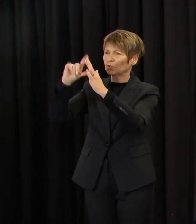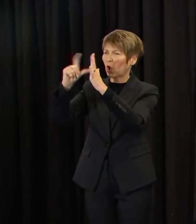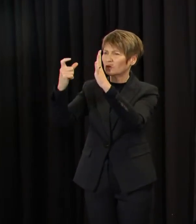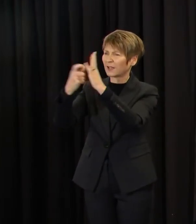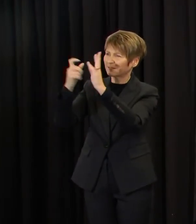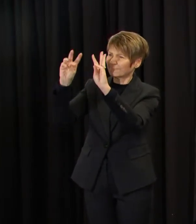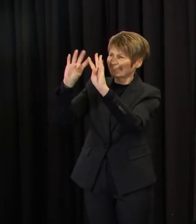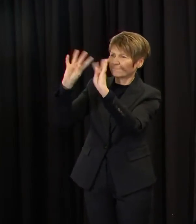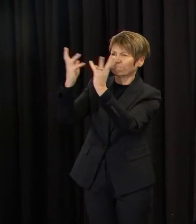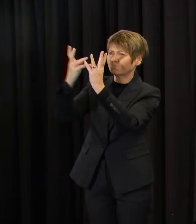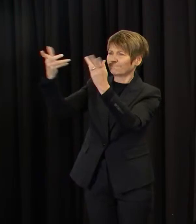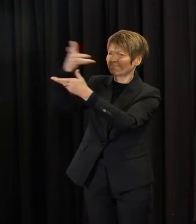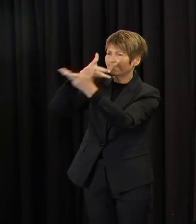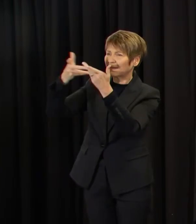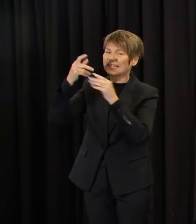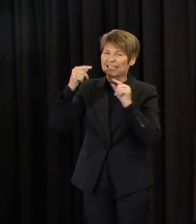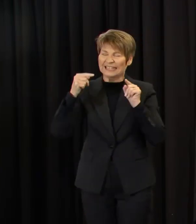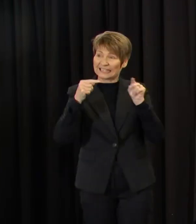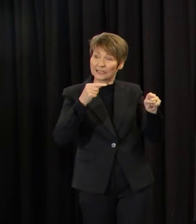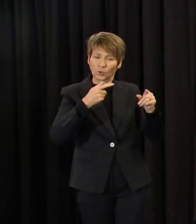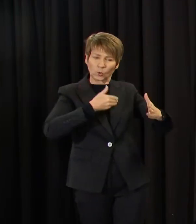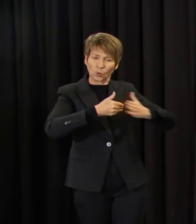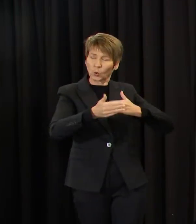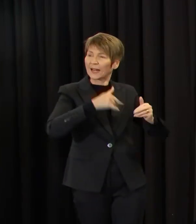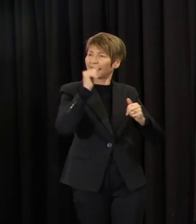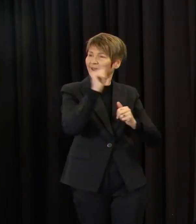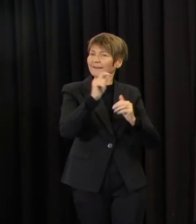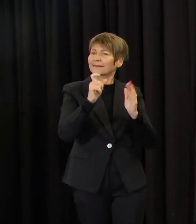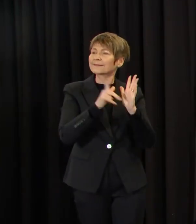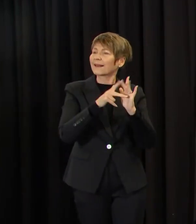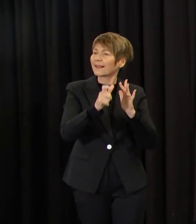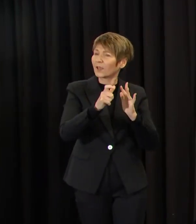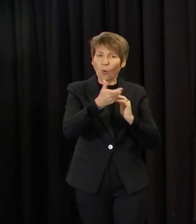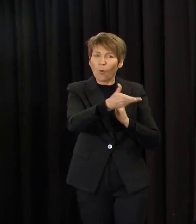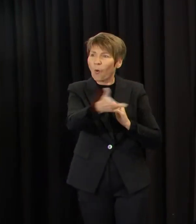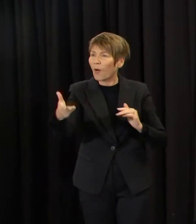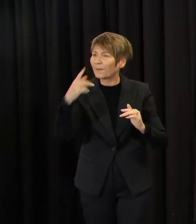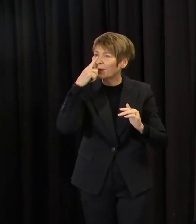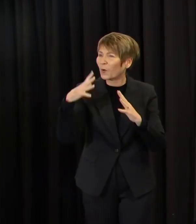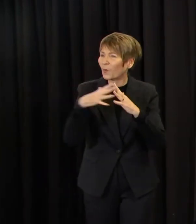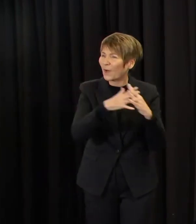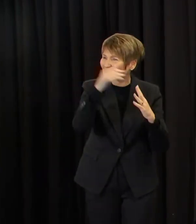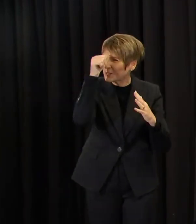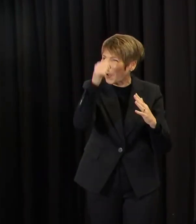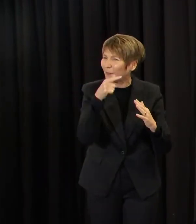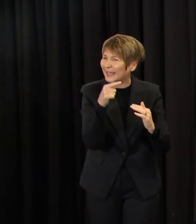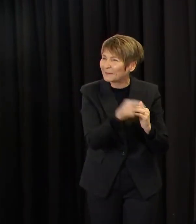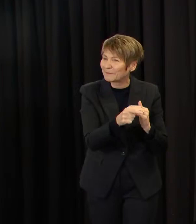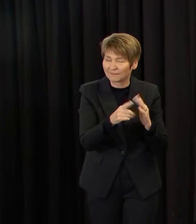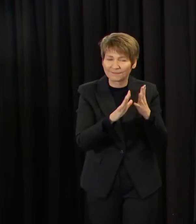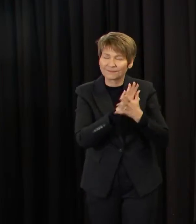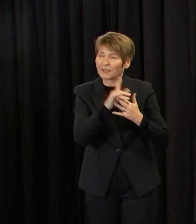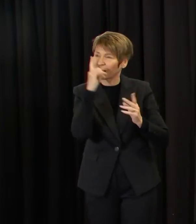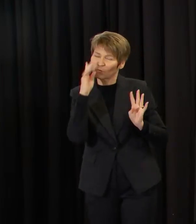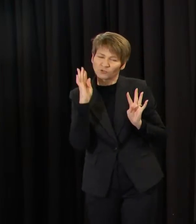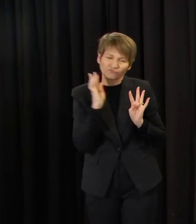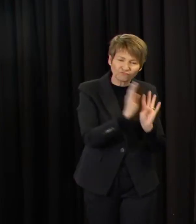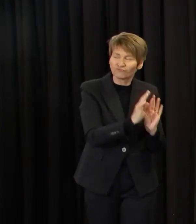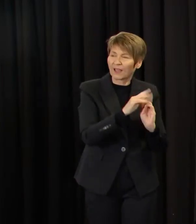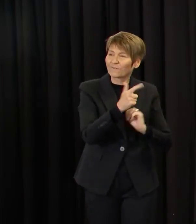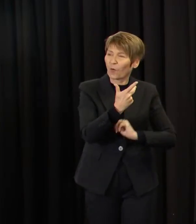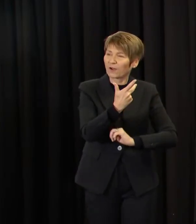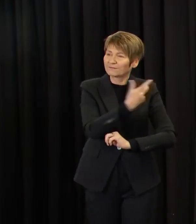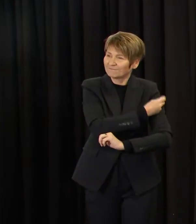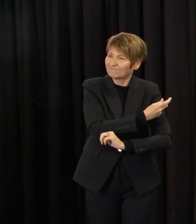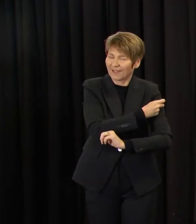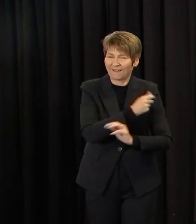providing safe access to vaccines and a really confident environment for people to come forward and play their part in bringing this pandemic to an